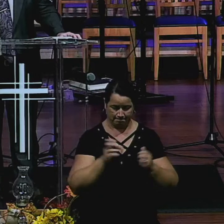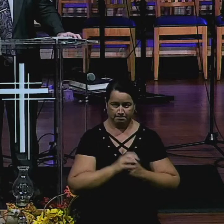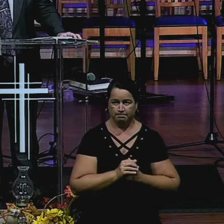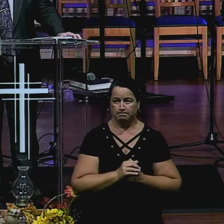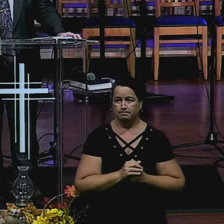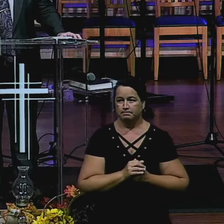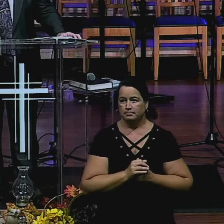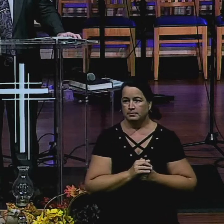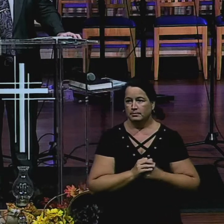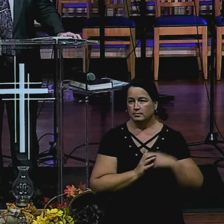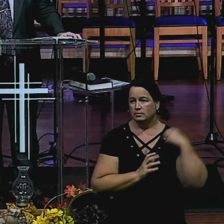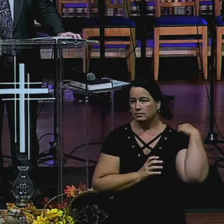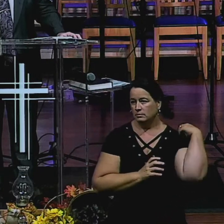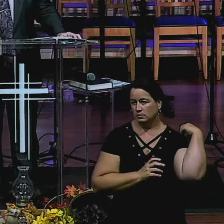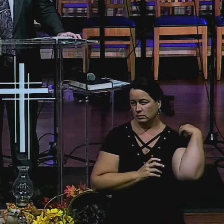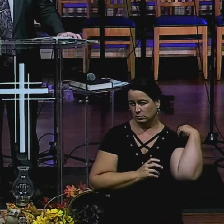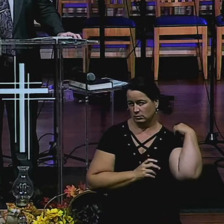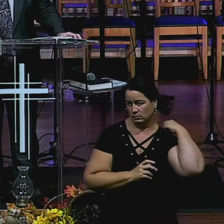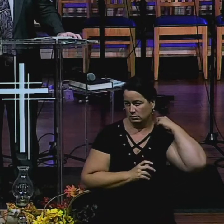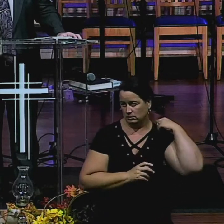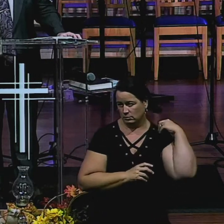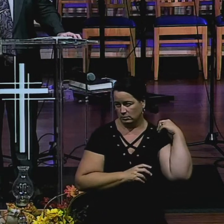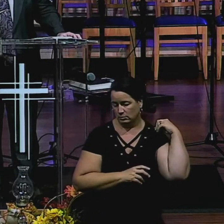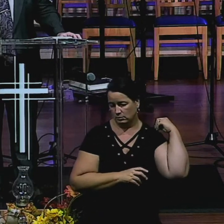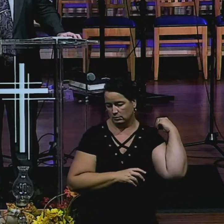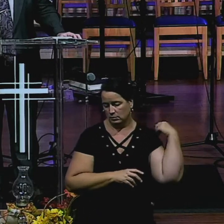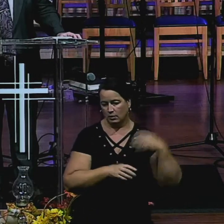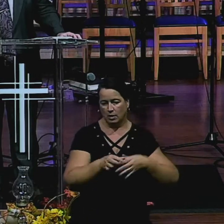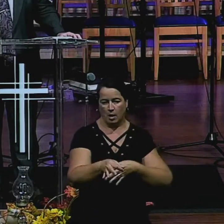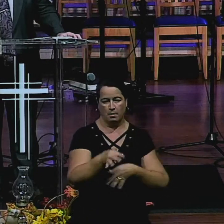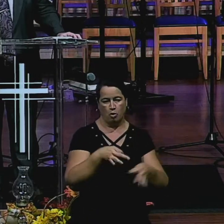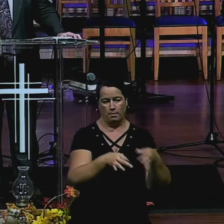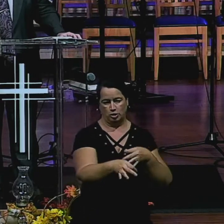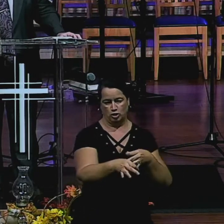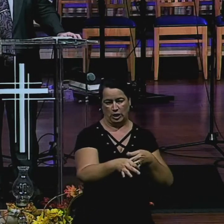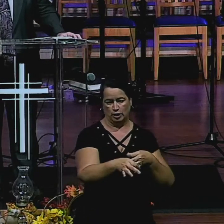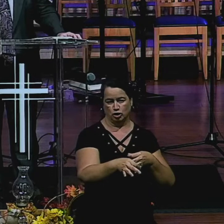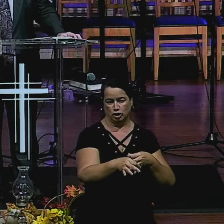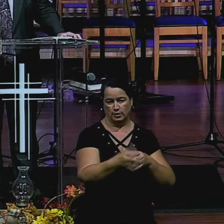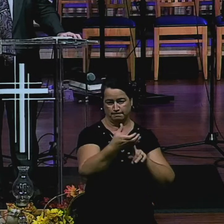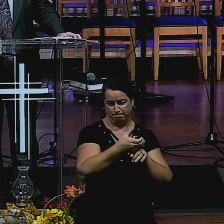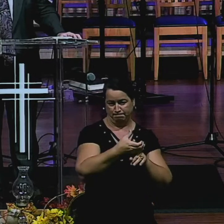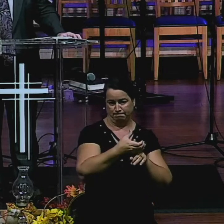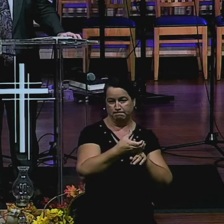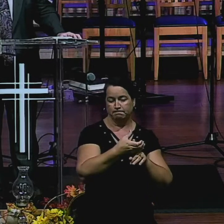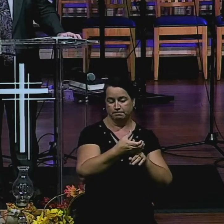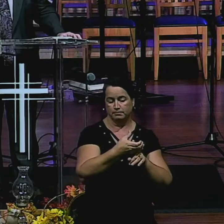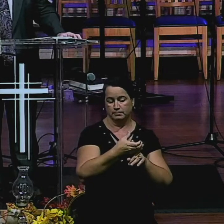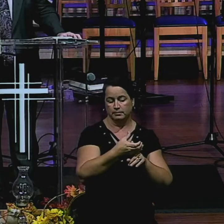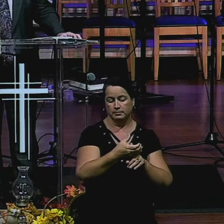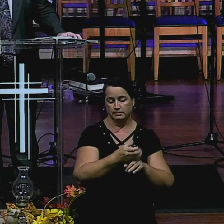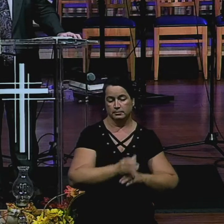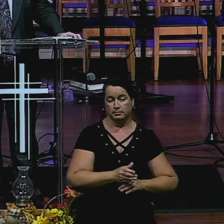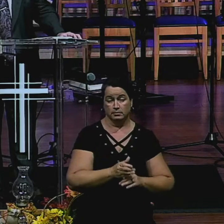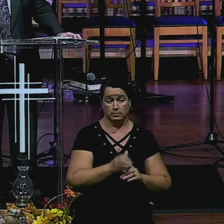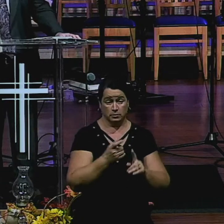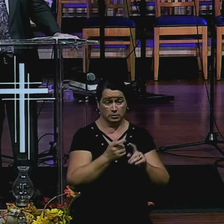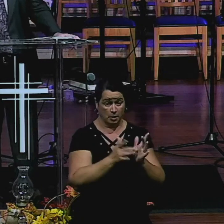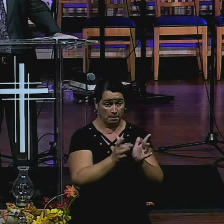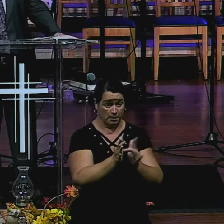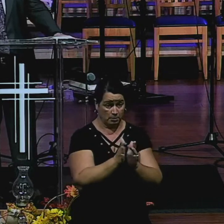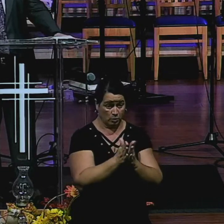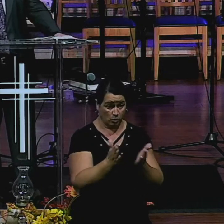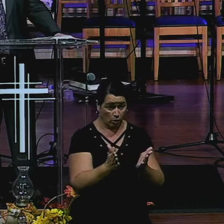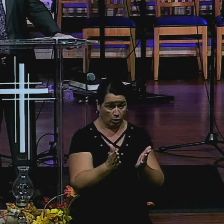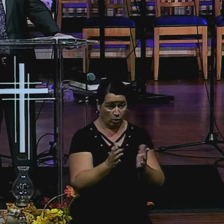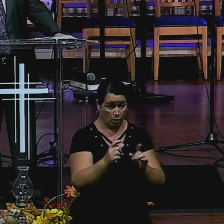Appeasement, or he said this about the word propitiation. In definition and application, it's notably, most notably, a biblical and theological word.